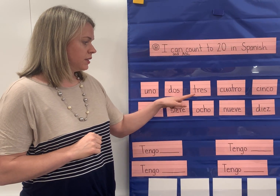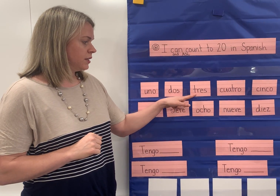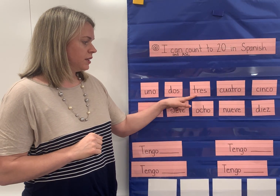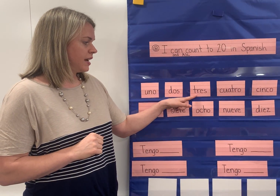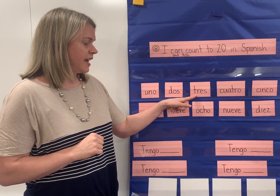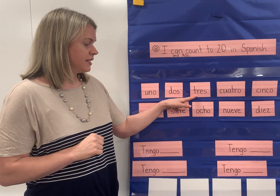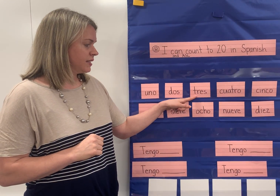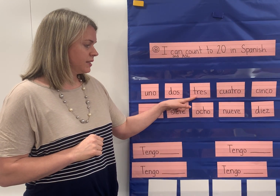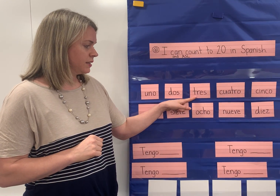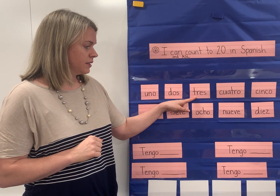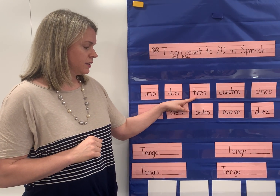3,